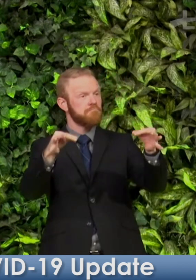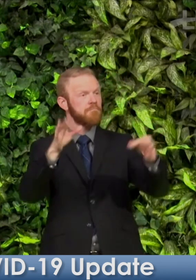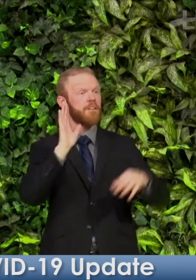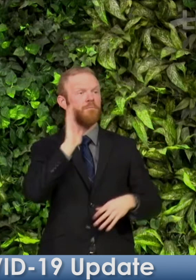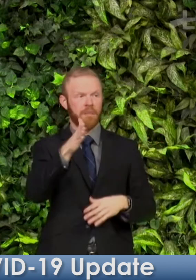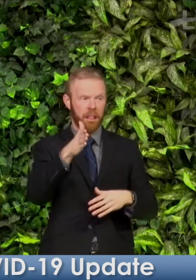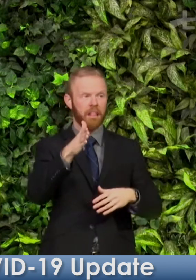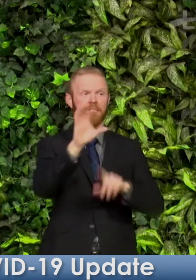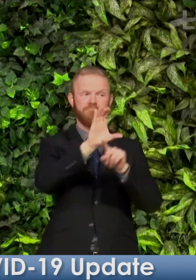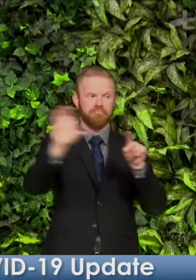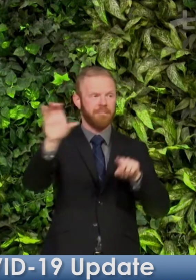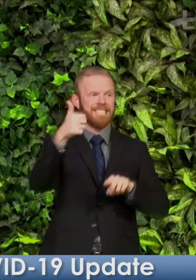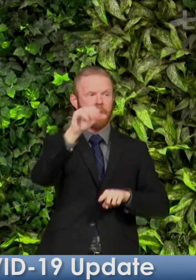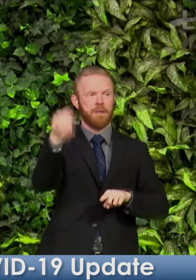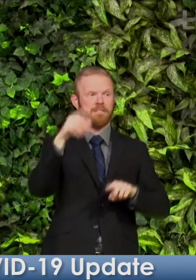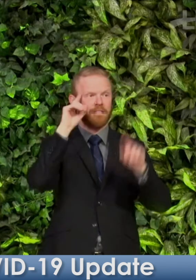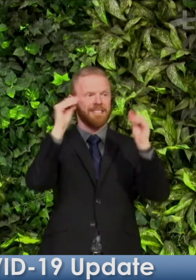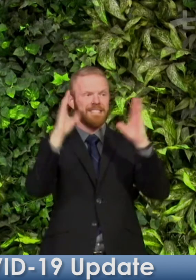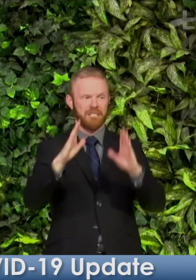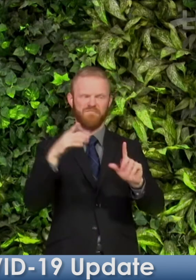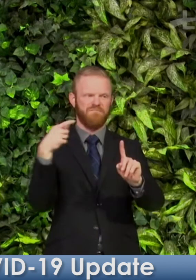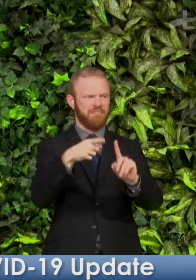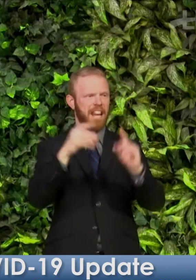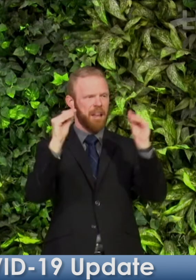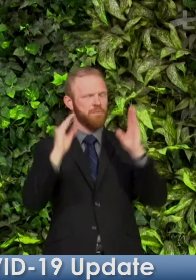our educators.